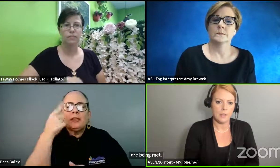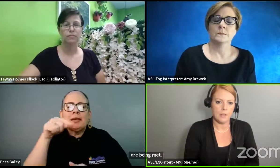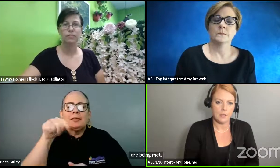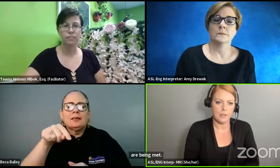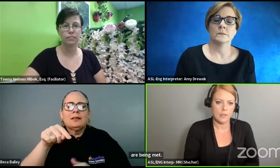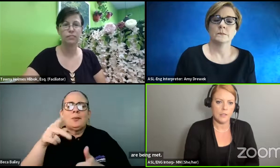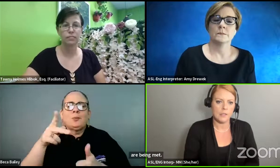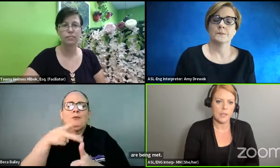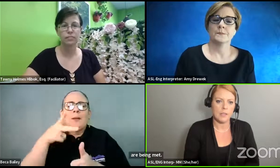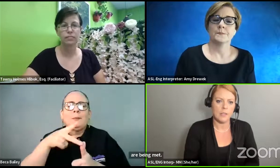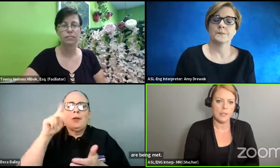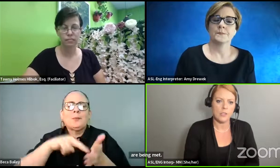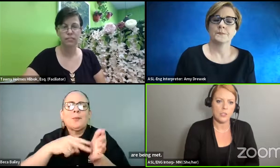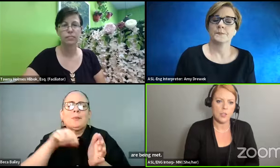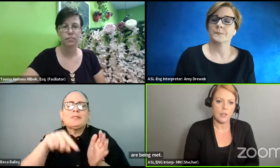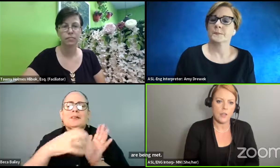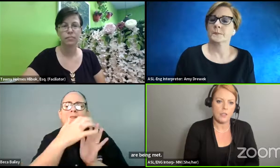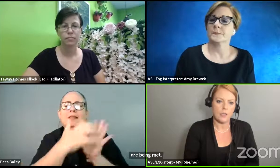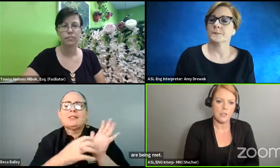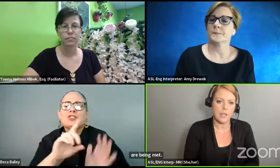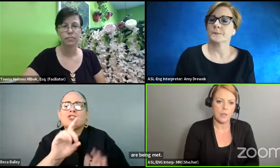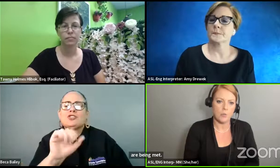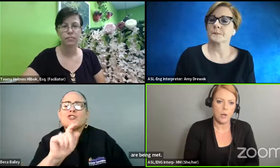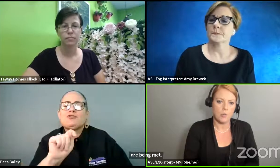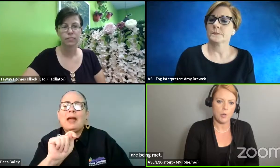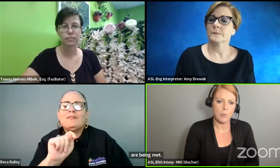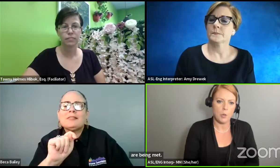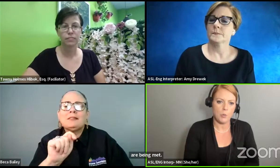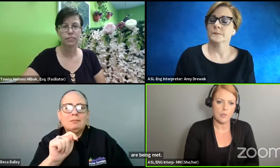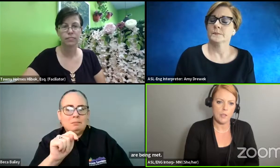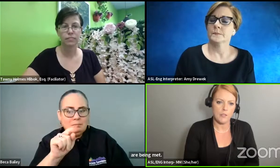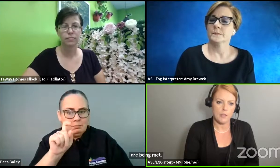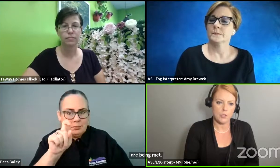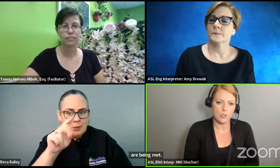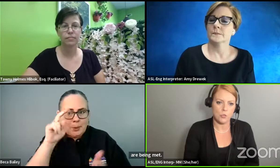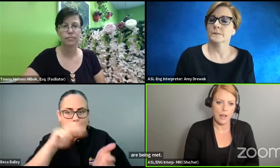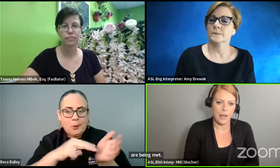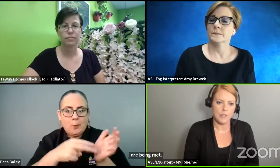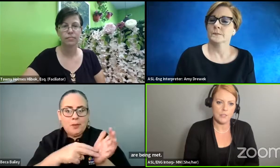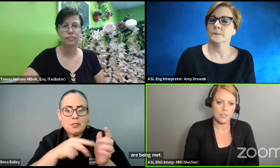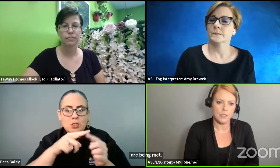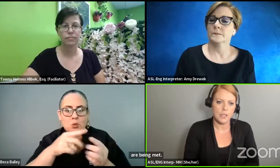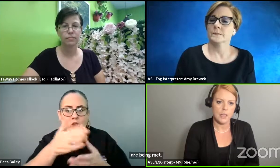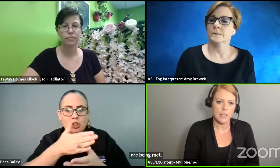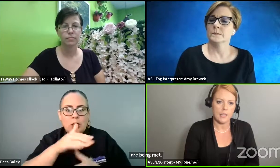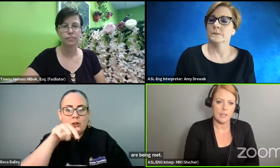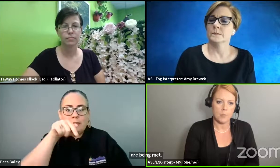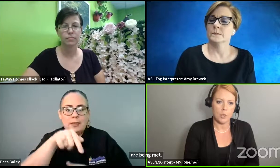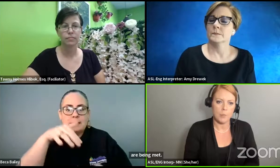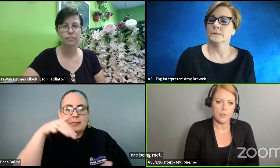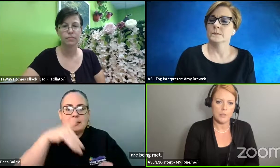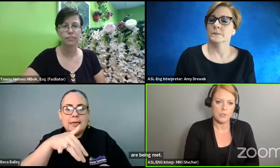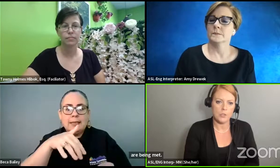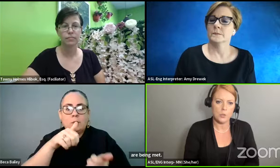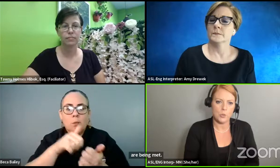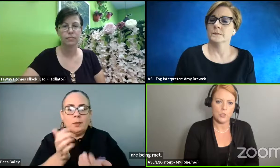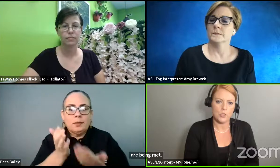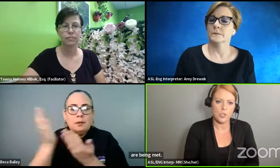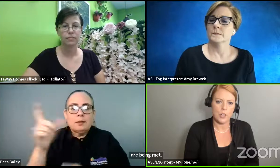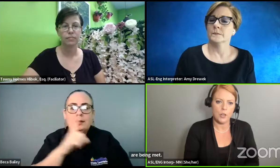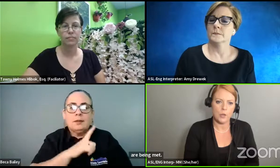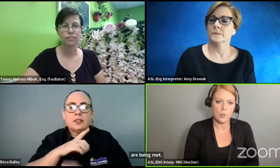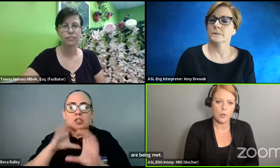Boyer-Davis said that she's trying to understand the primary purpose of this draft. Is the purpose